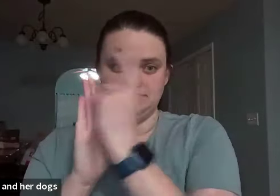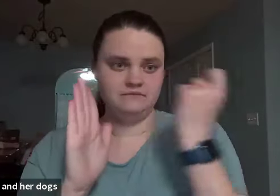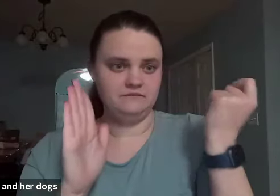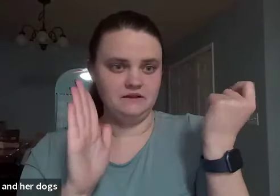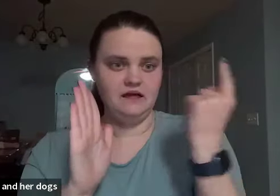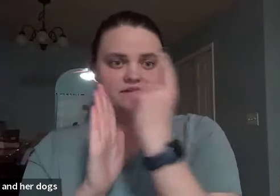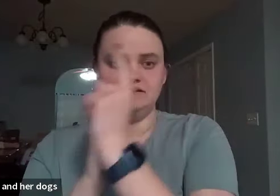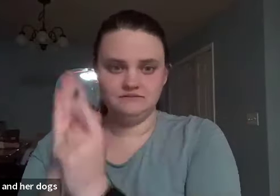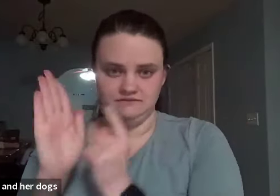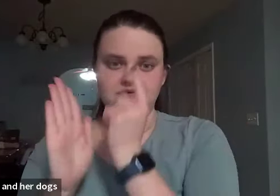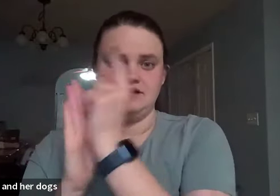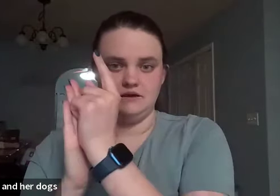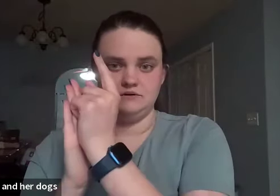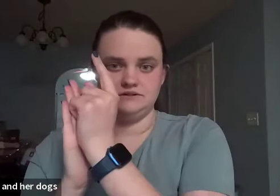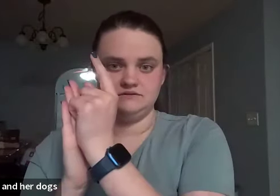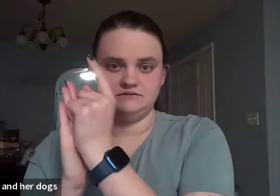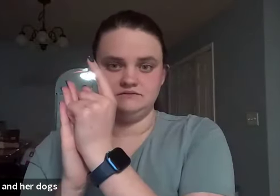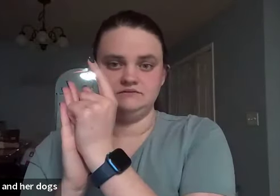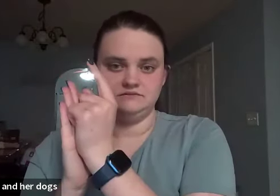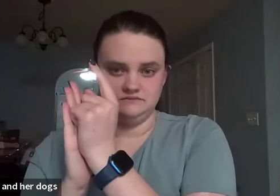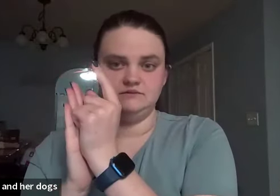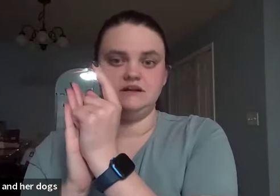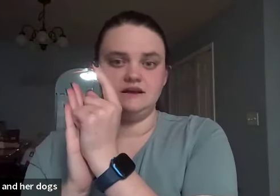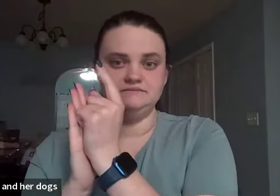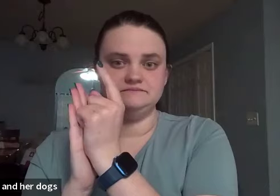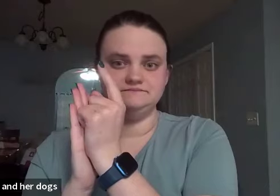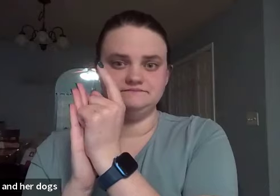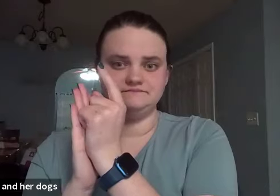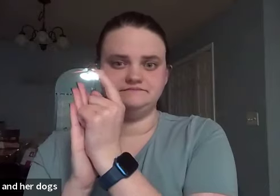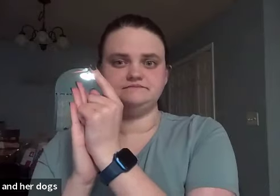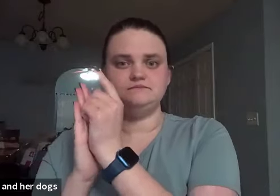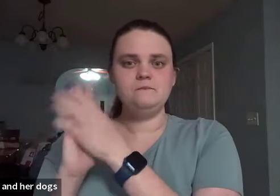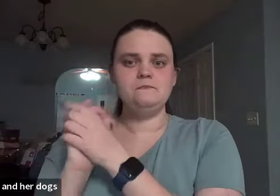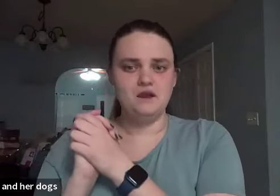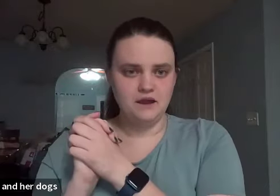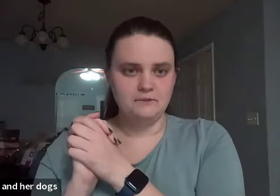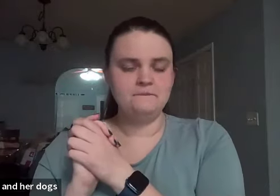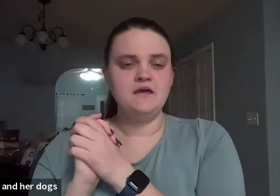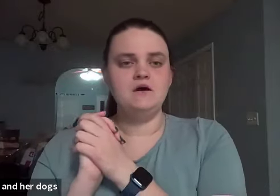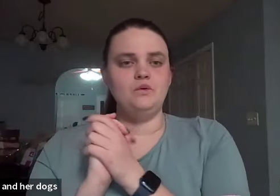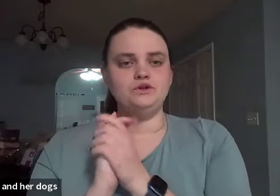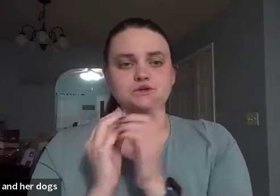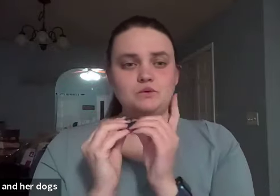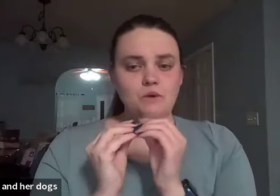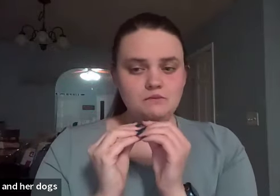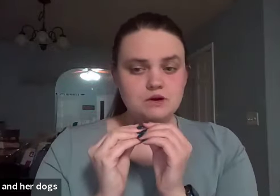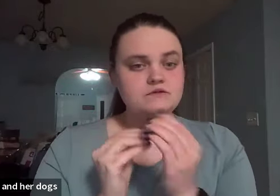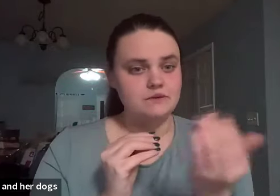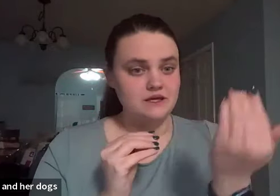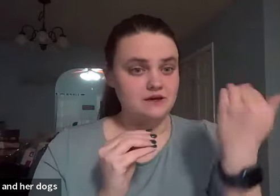hours. 11 hours. Okay. Okay. We'll do one more before we